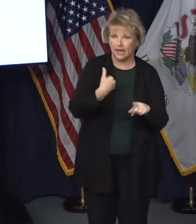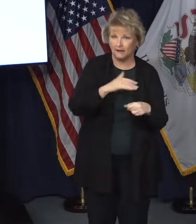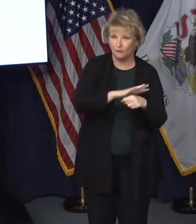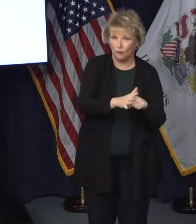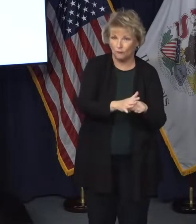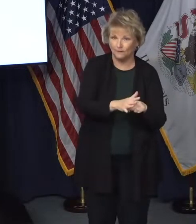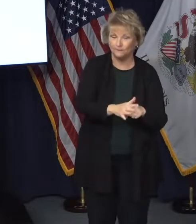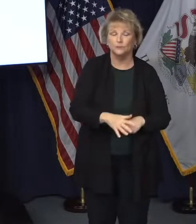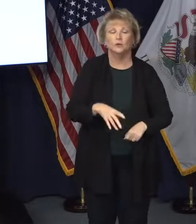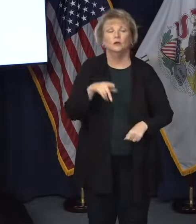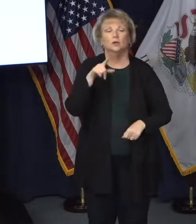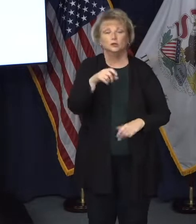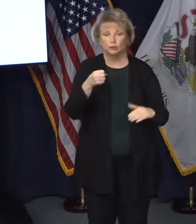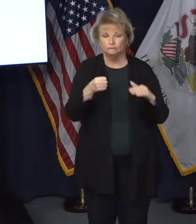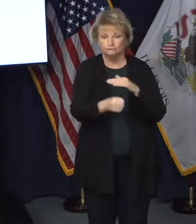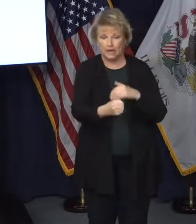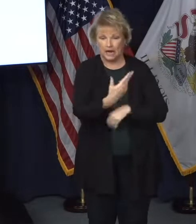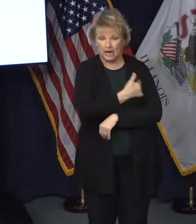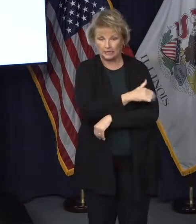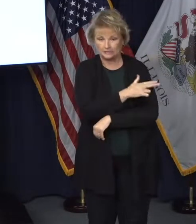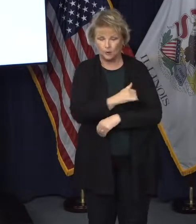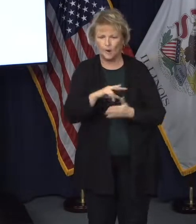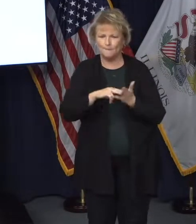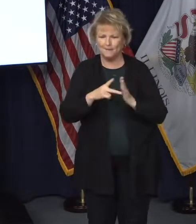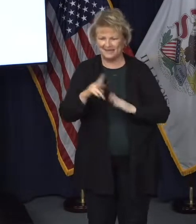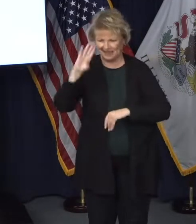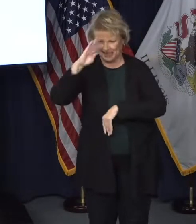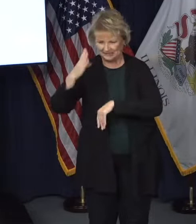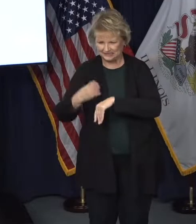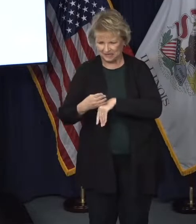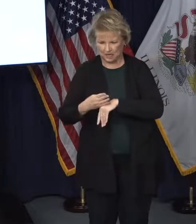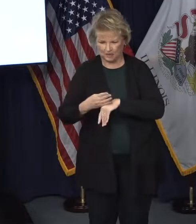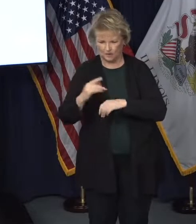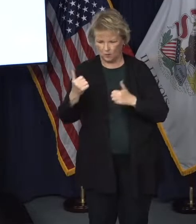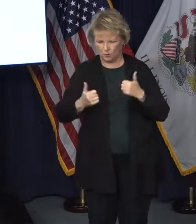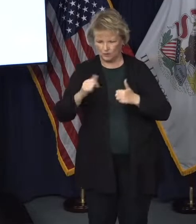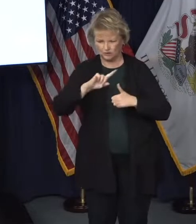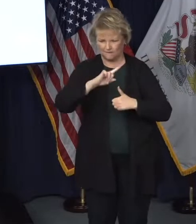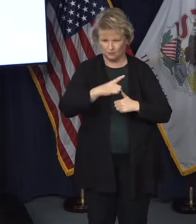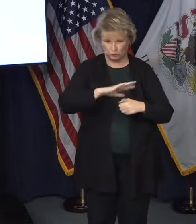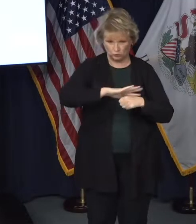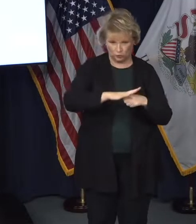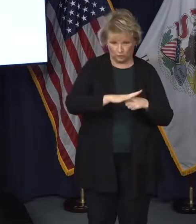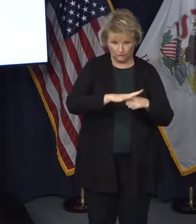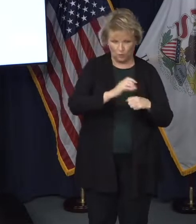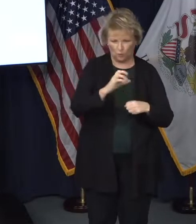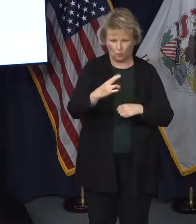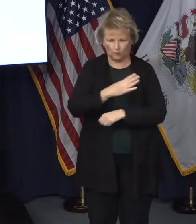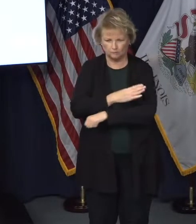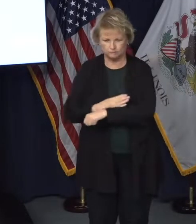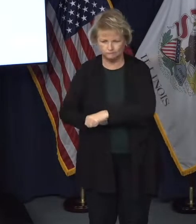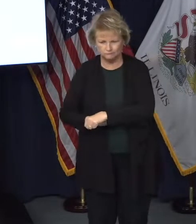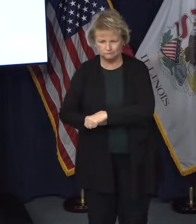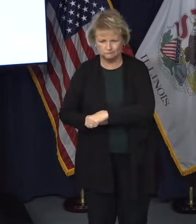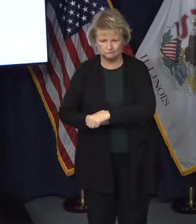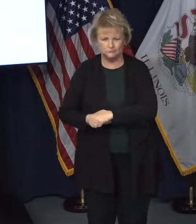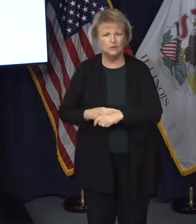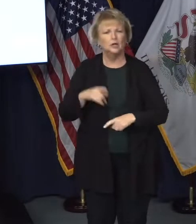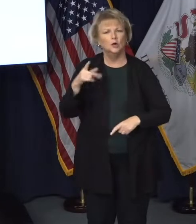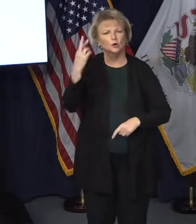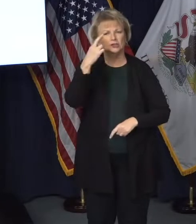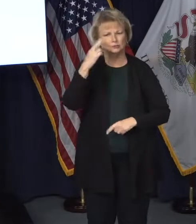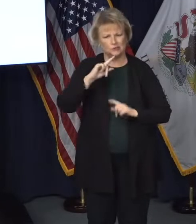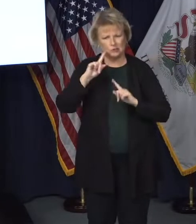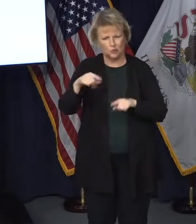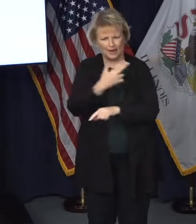the hospitalization, does it have him listed as a COVID hospitalization? Because he's not there because of COVID, he's there for